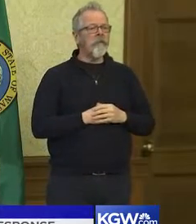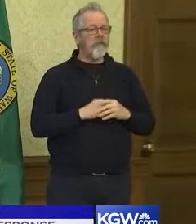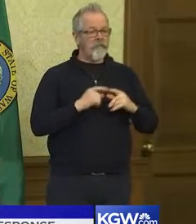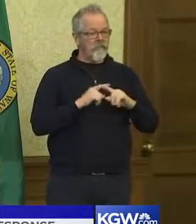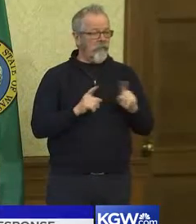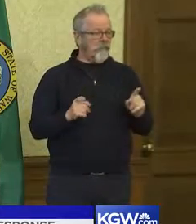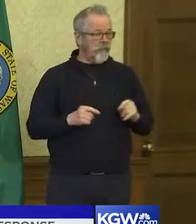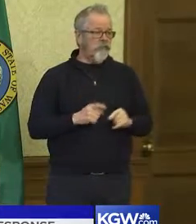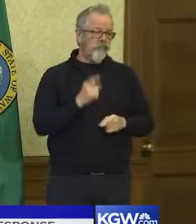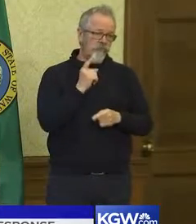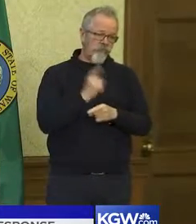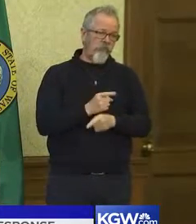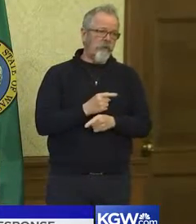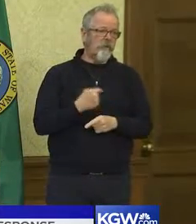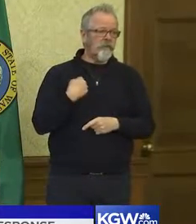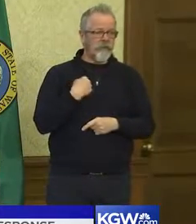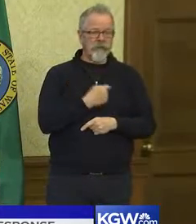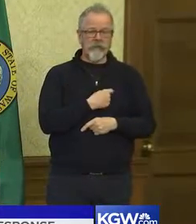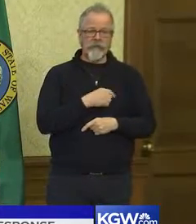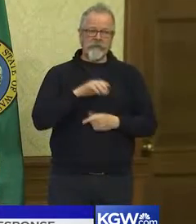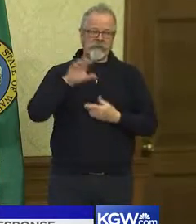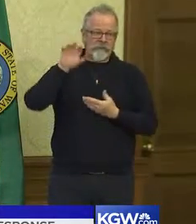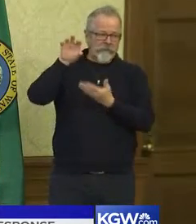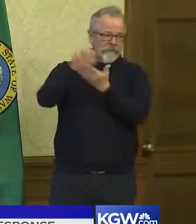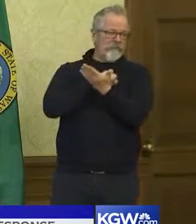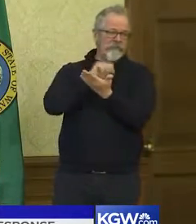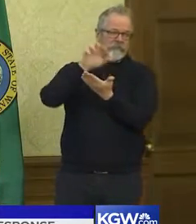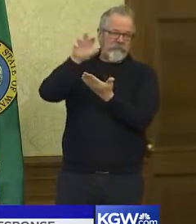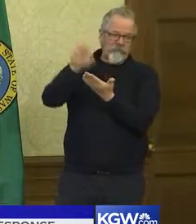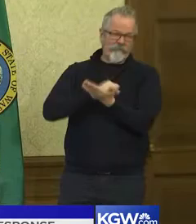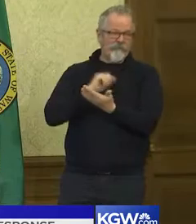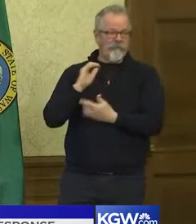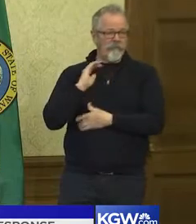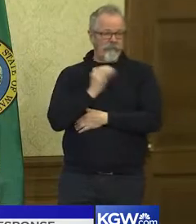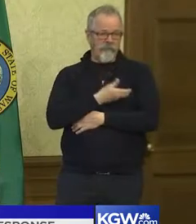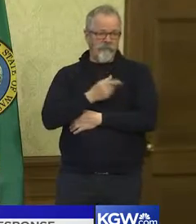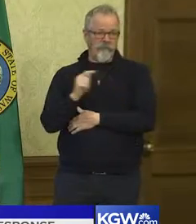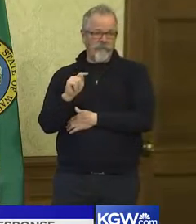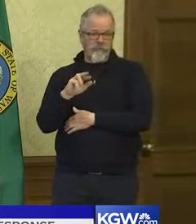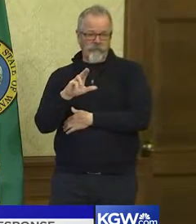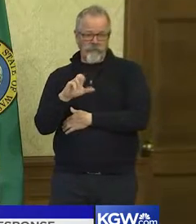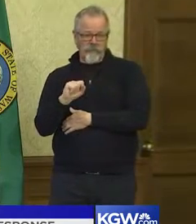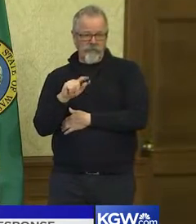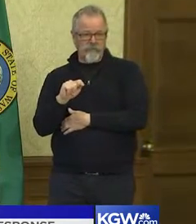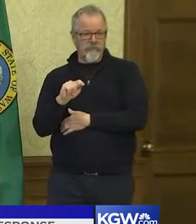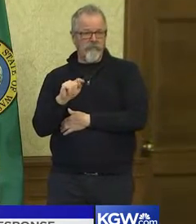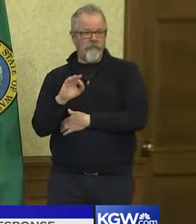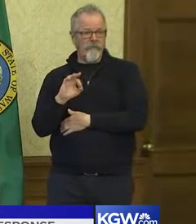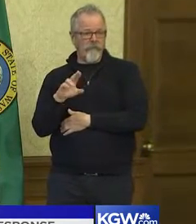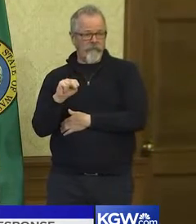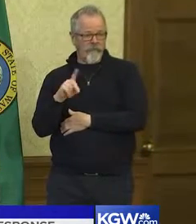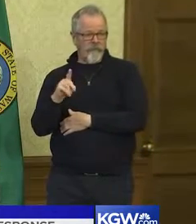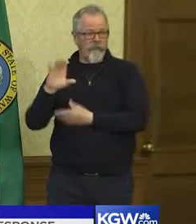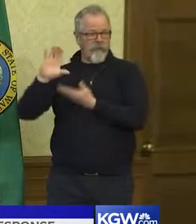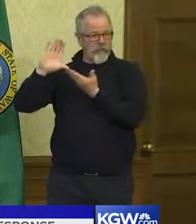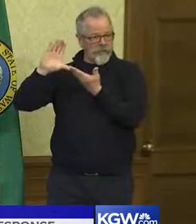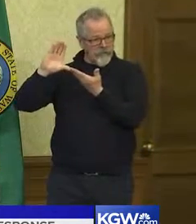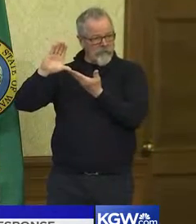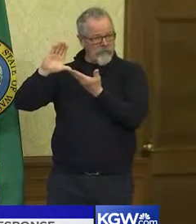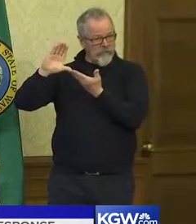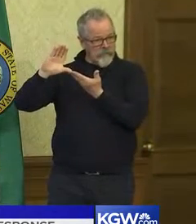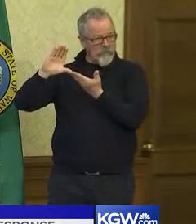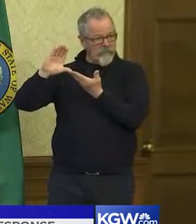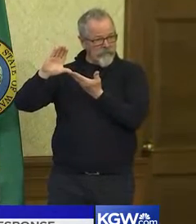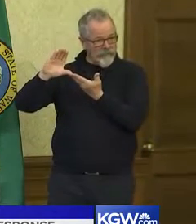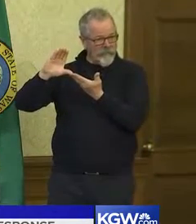to help states backfill their trust funds so that businesses aren't ultimately having to be burdened by this when we